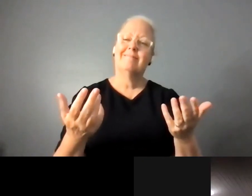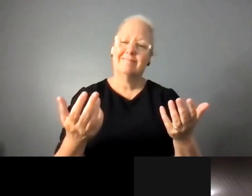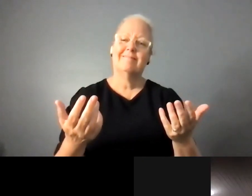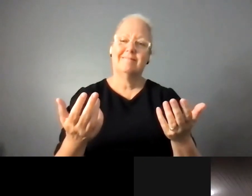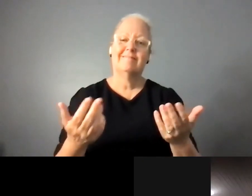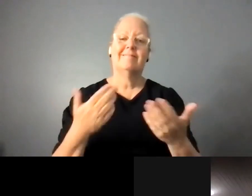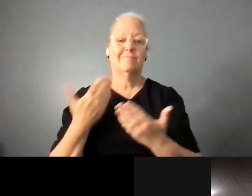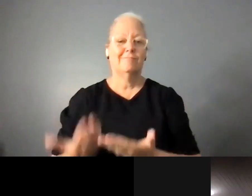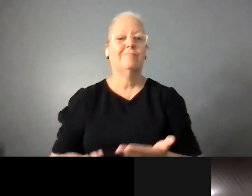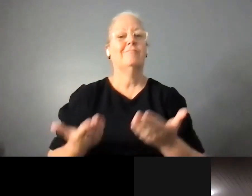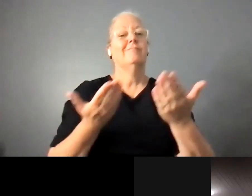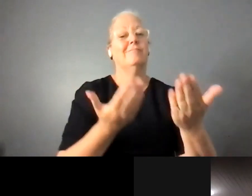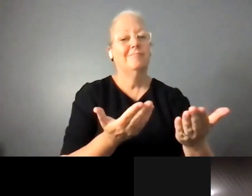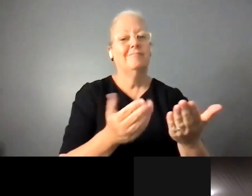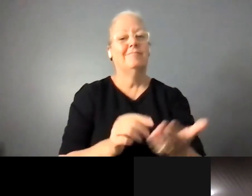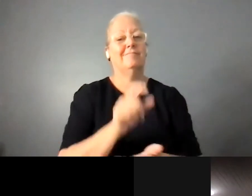Angarita.